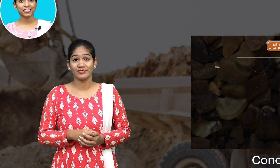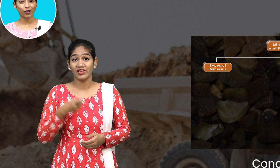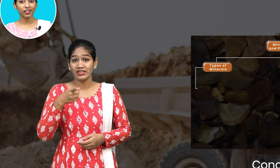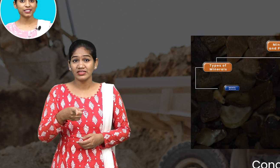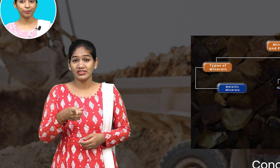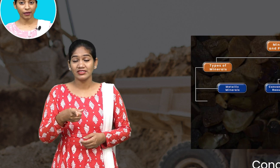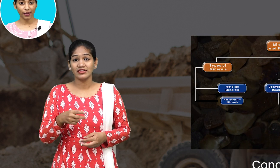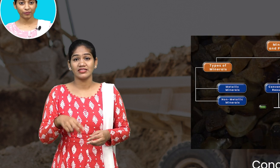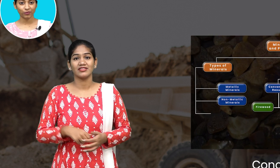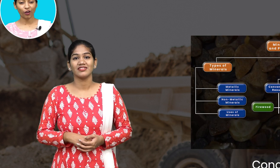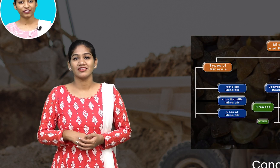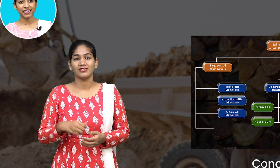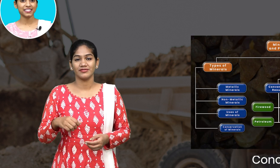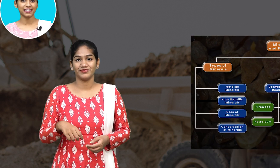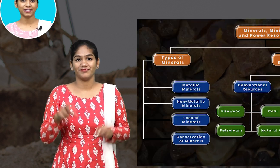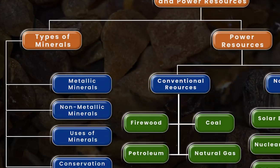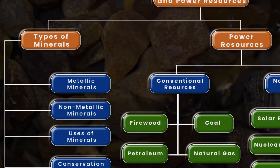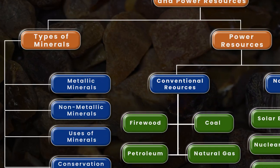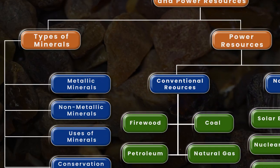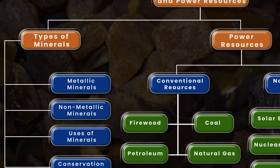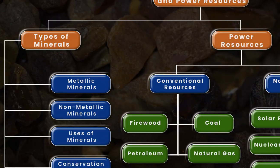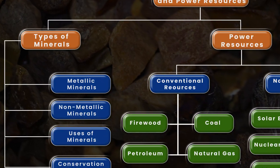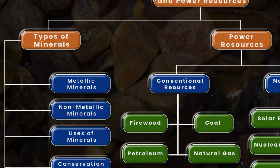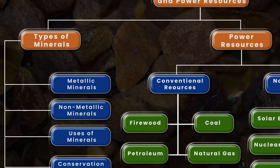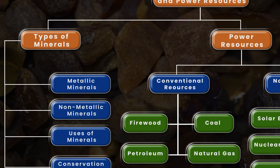This is the concept map of the lesson.